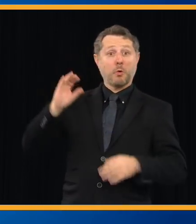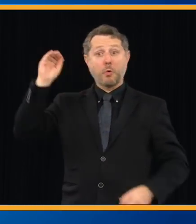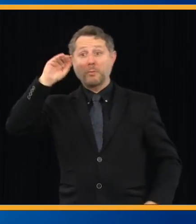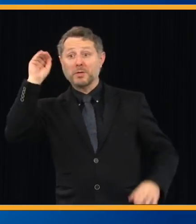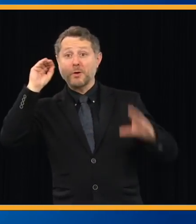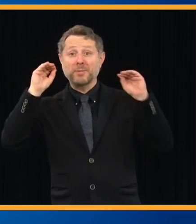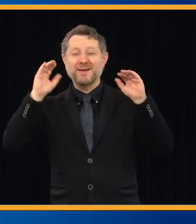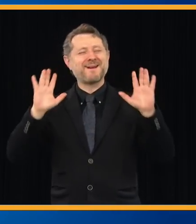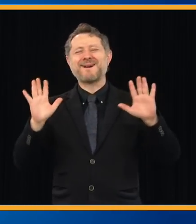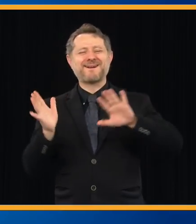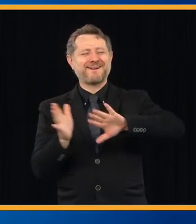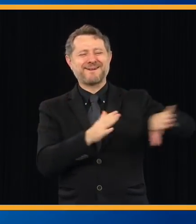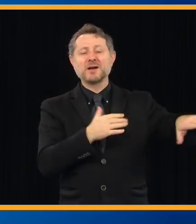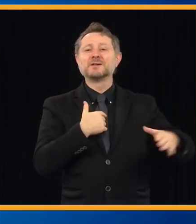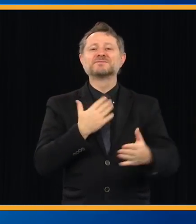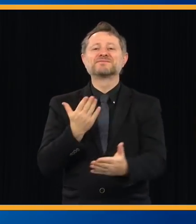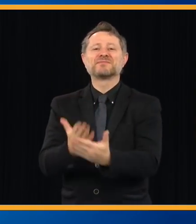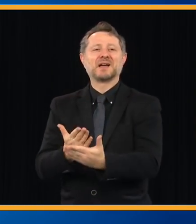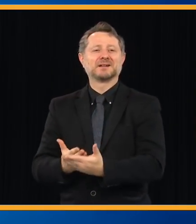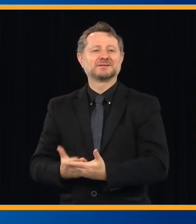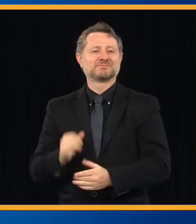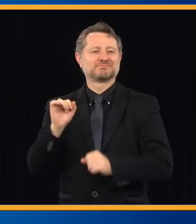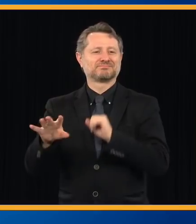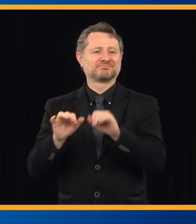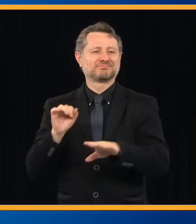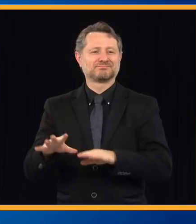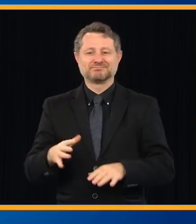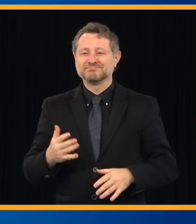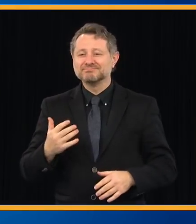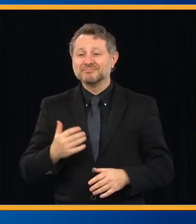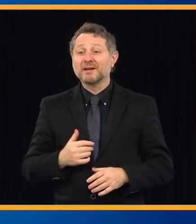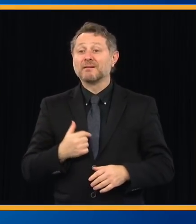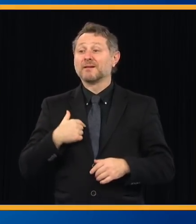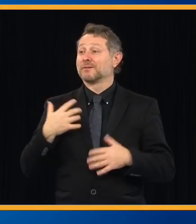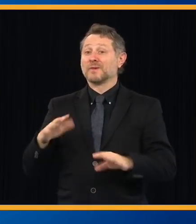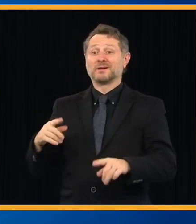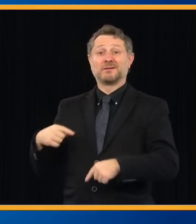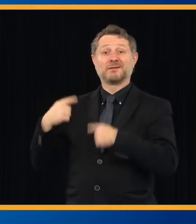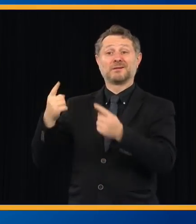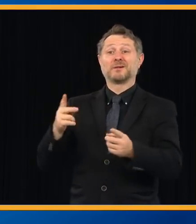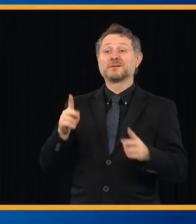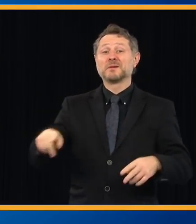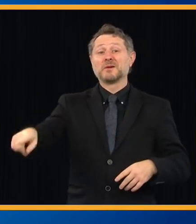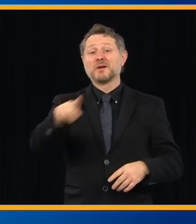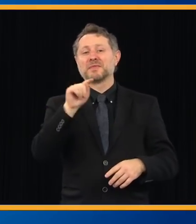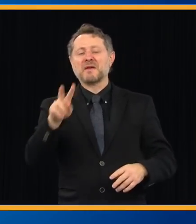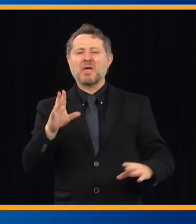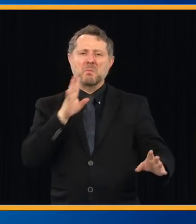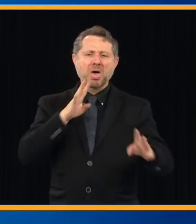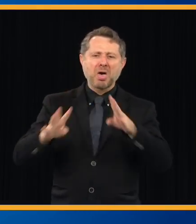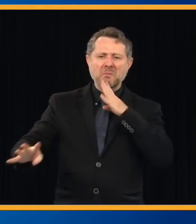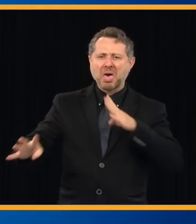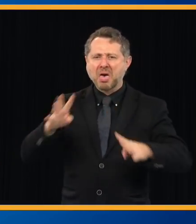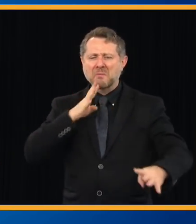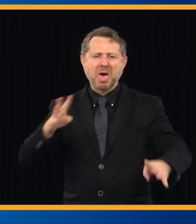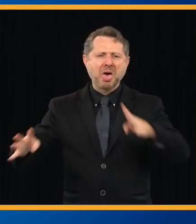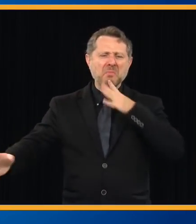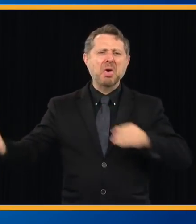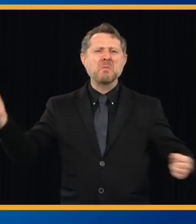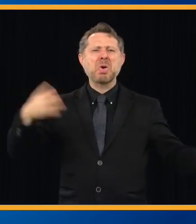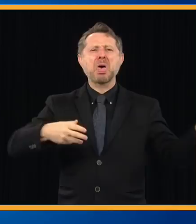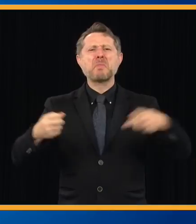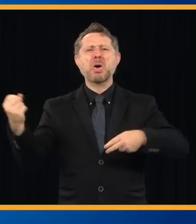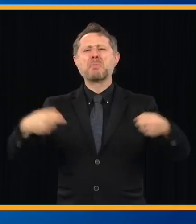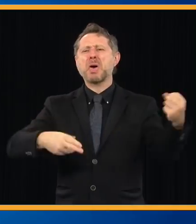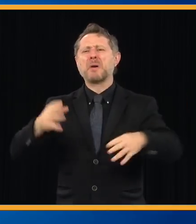Good advice. Wouldn't it be nice if all those talking heads on TV took that advice? No opinion unless you know